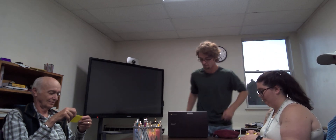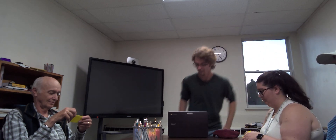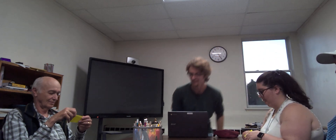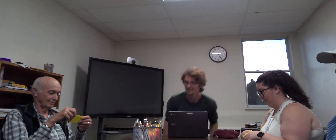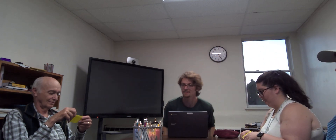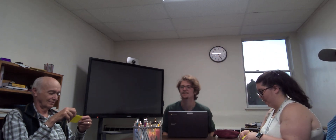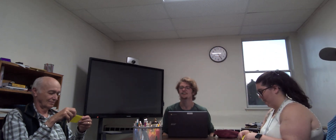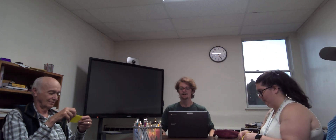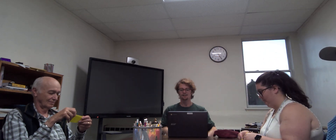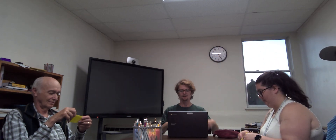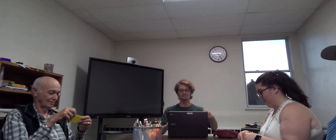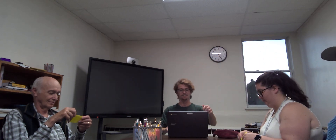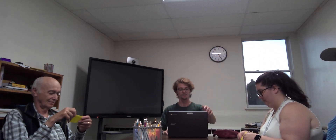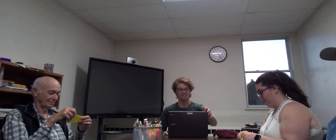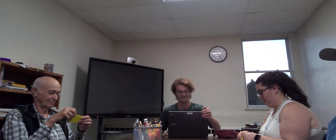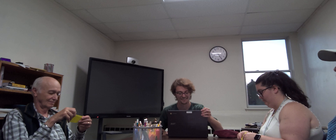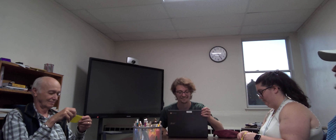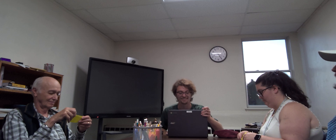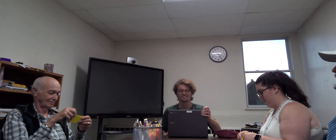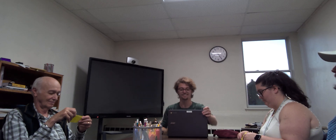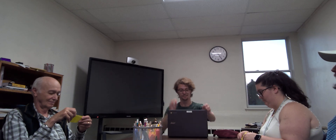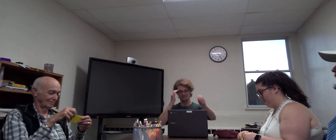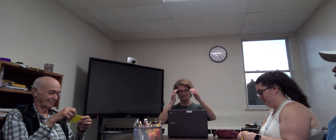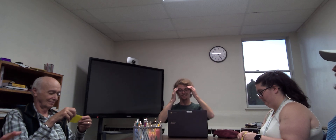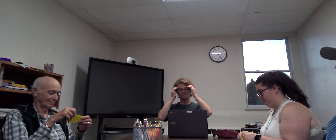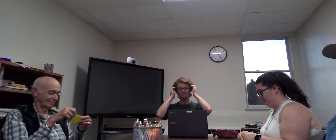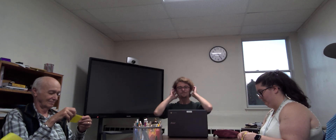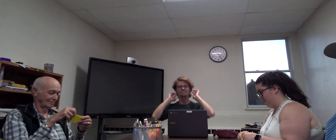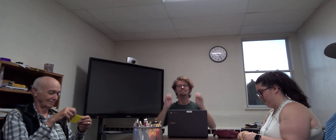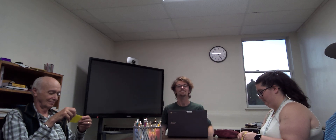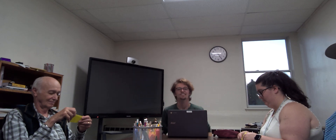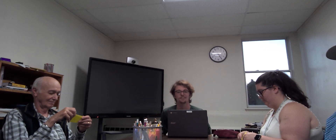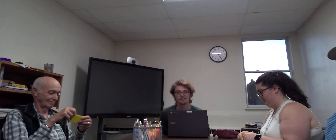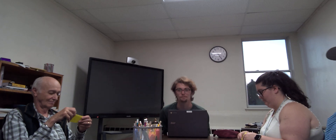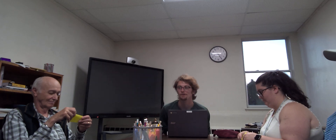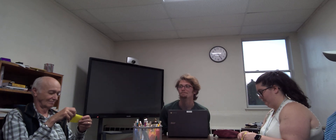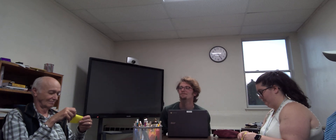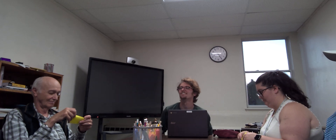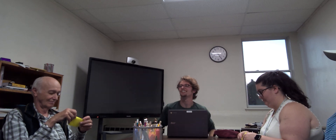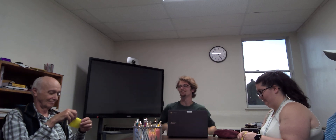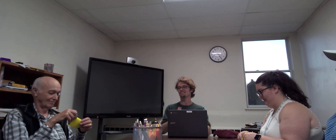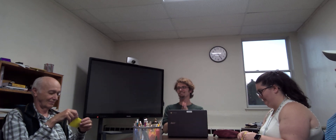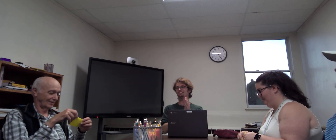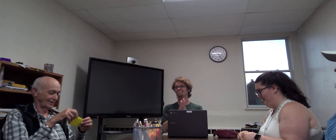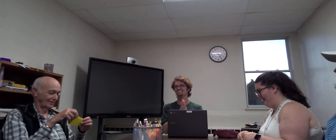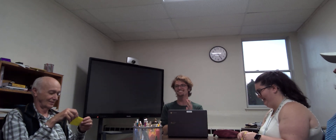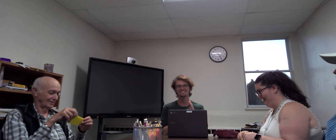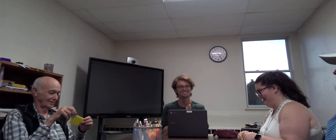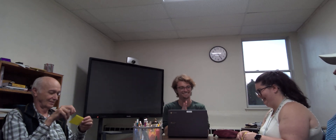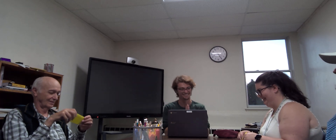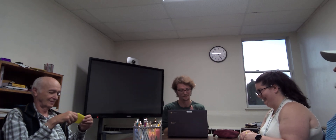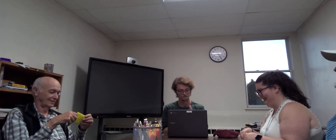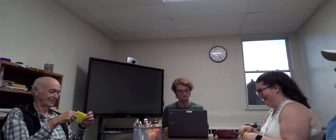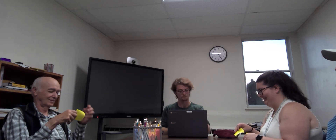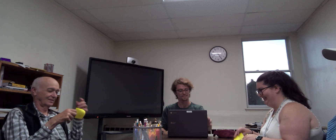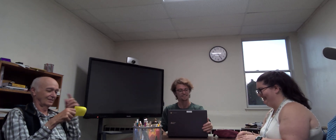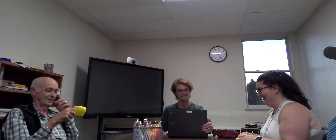right. Okay. Hmm. We've all got problems and/or solutions. So,